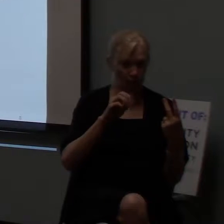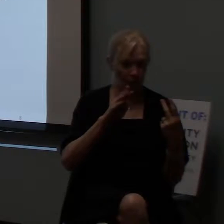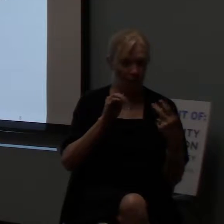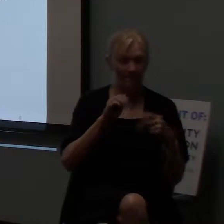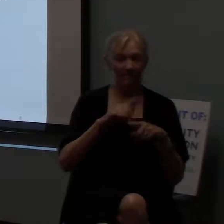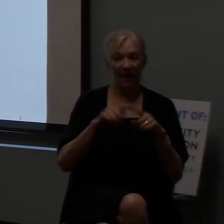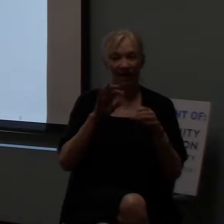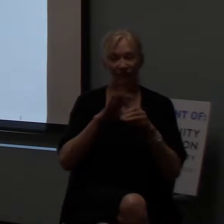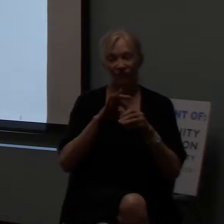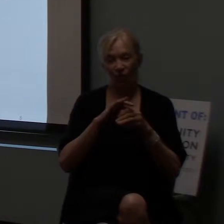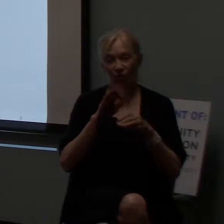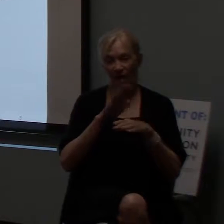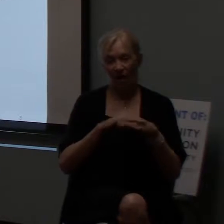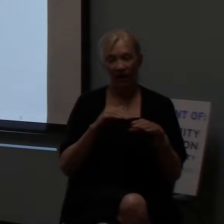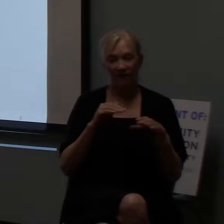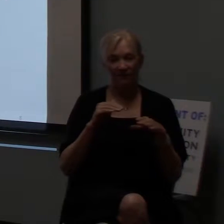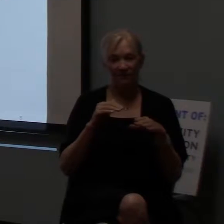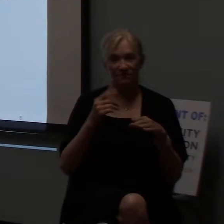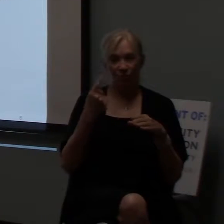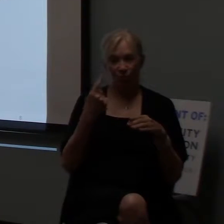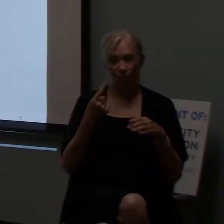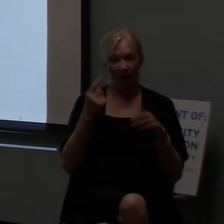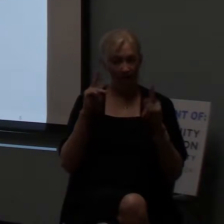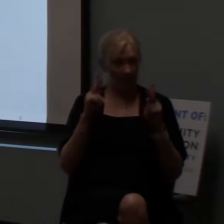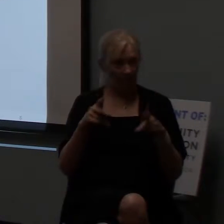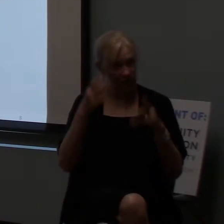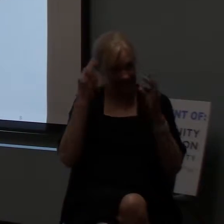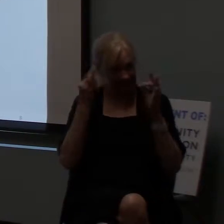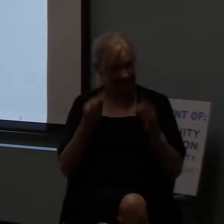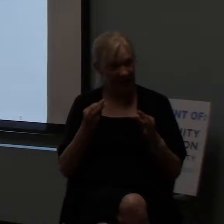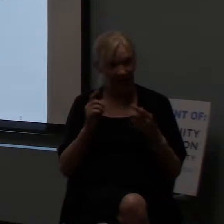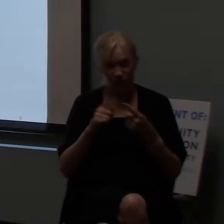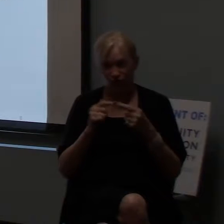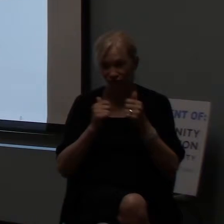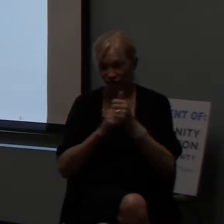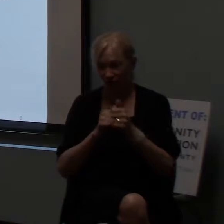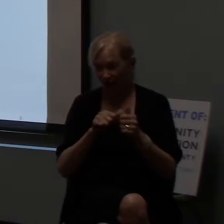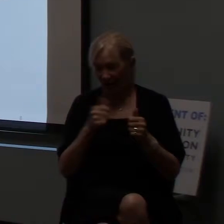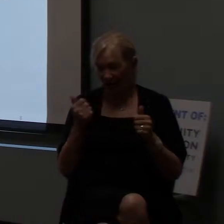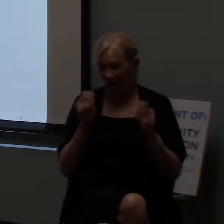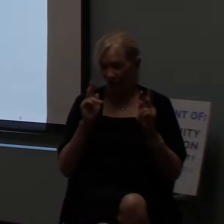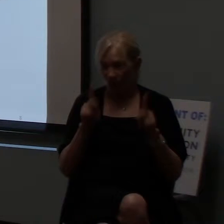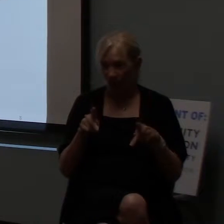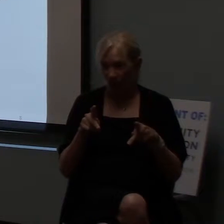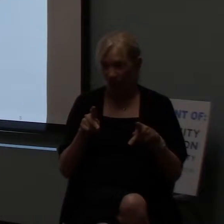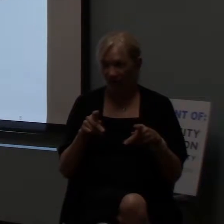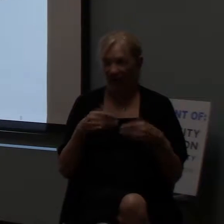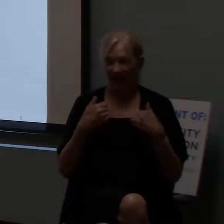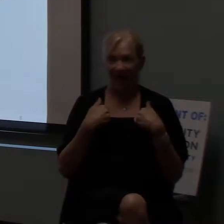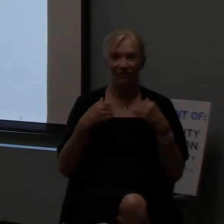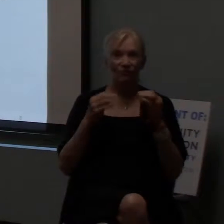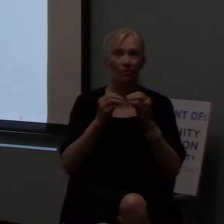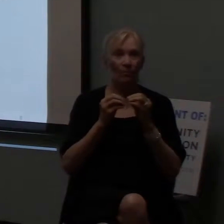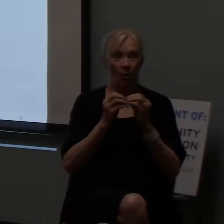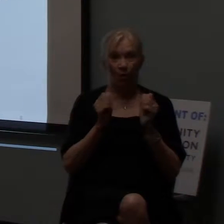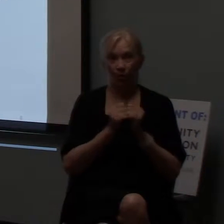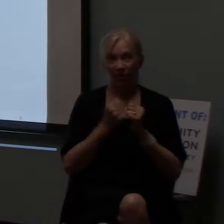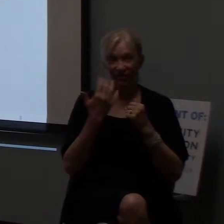on one person deciding to go with the other person in a decision. You'd have more with